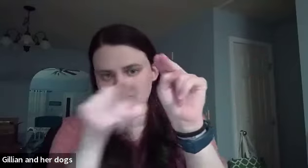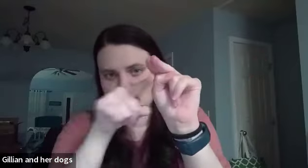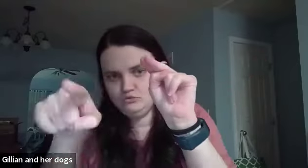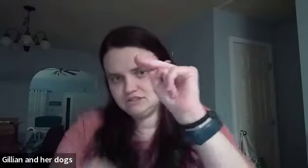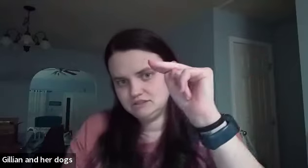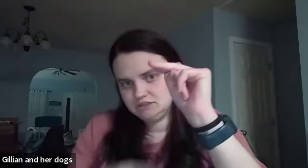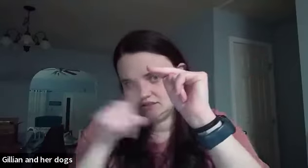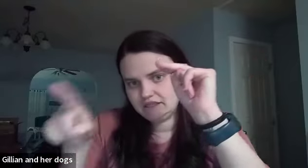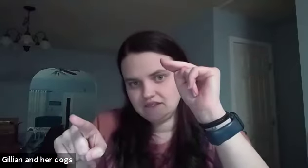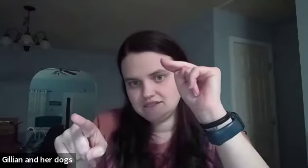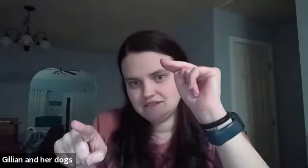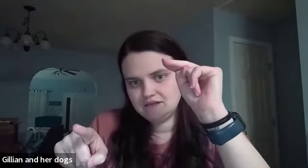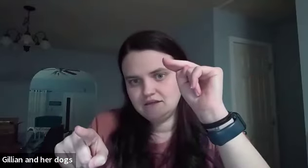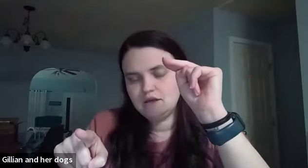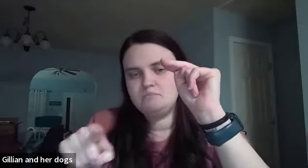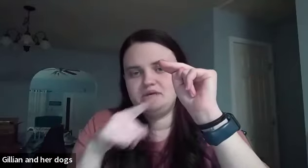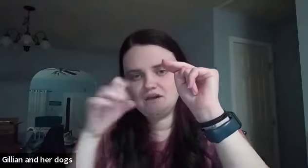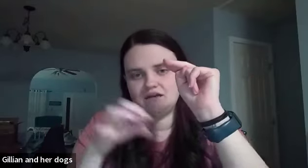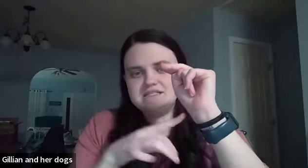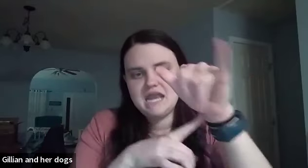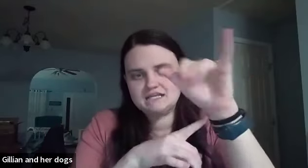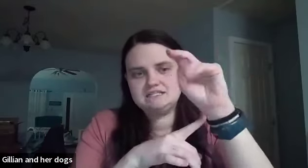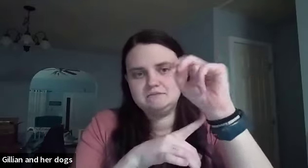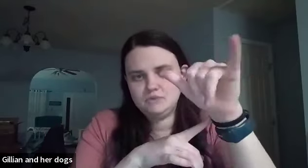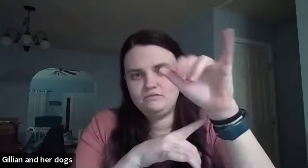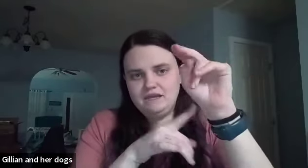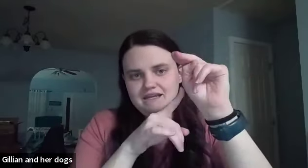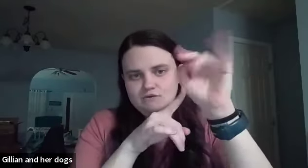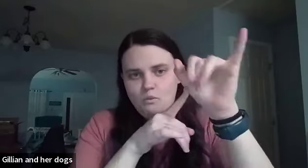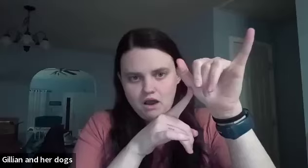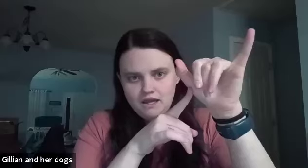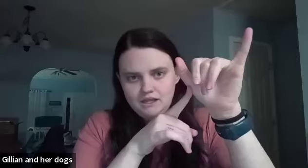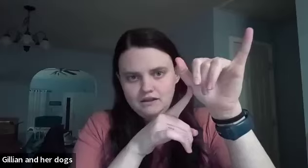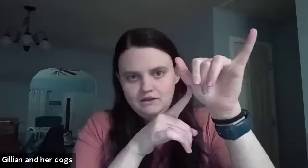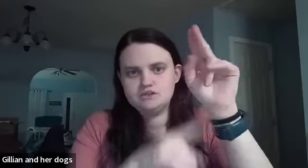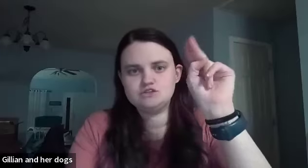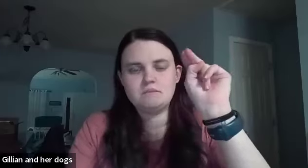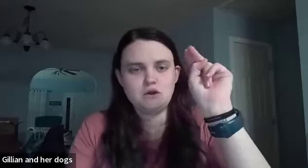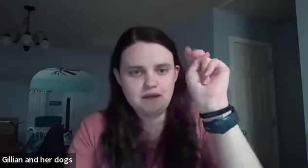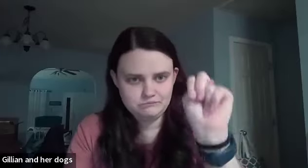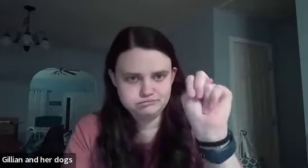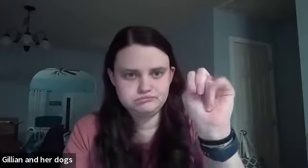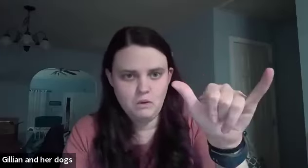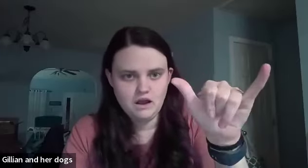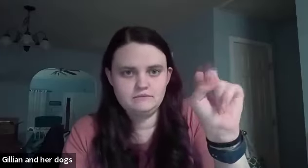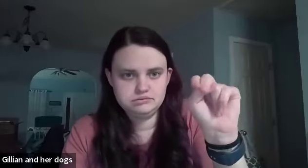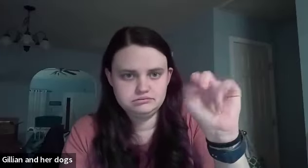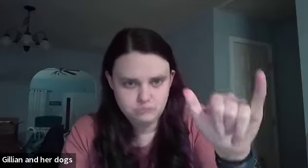goes out like this because the next movement is a Y. So I'm not going Y,